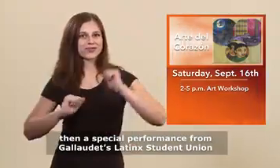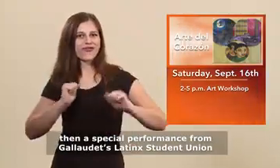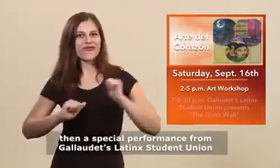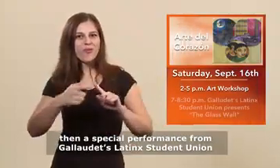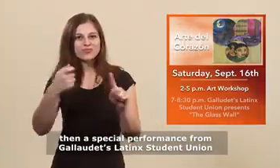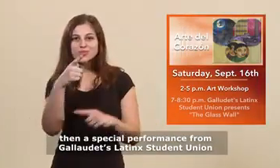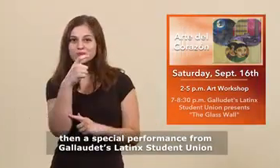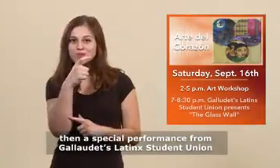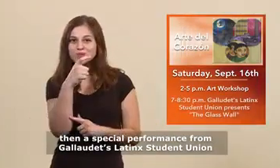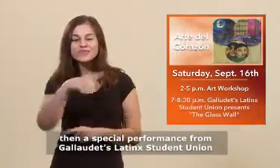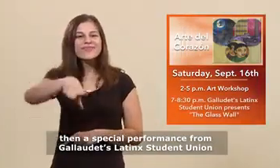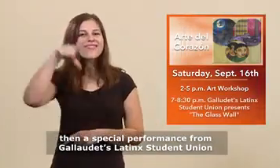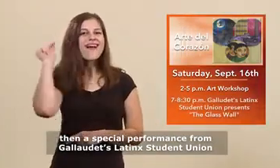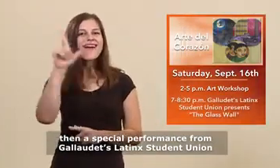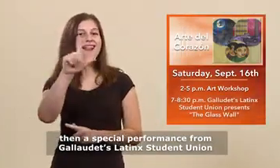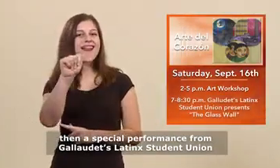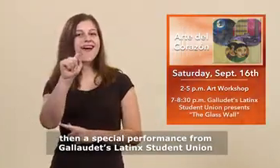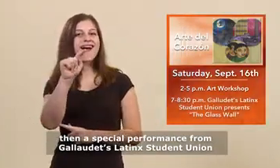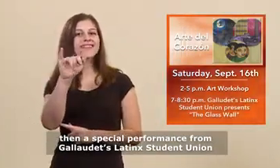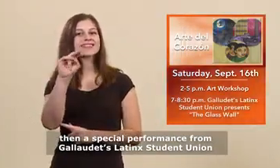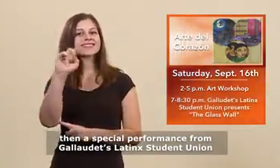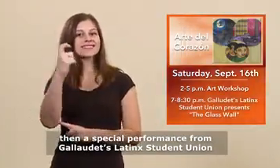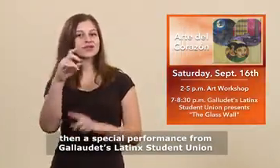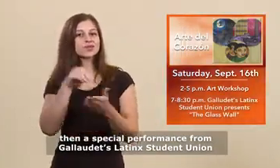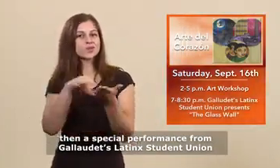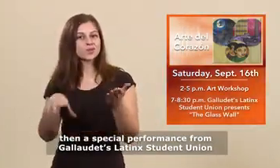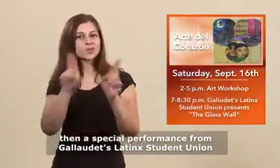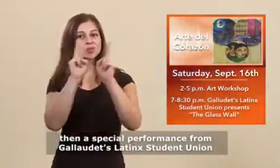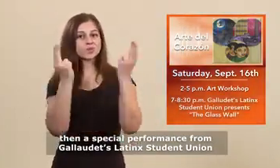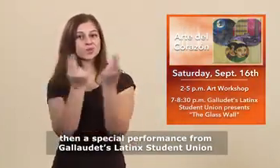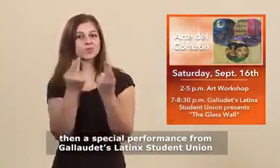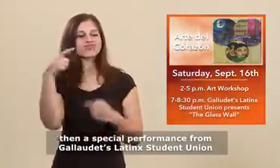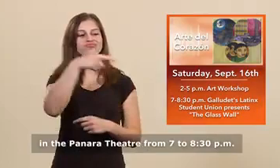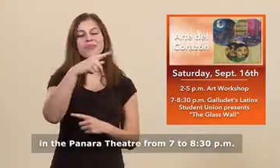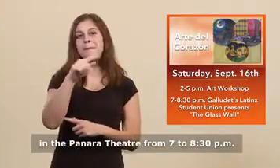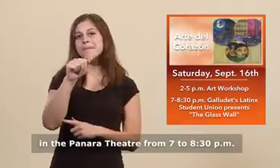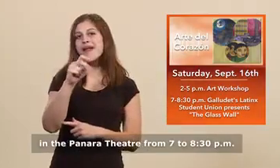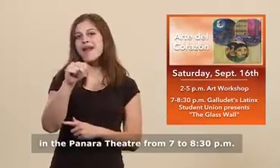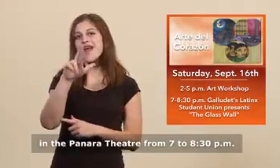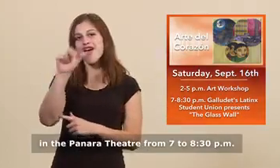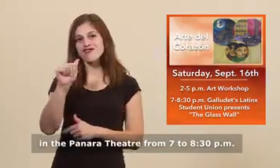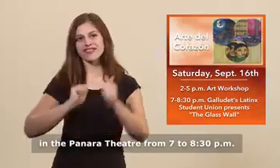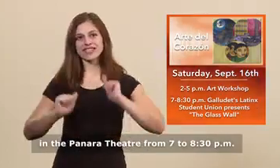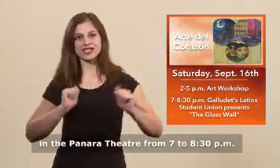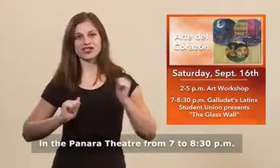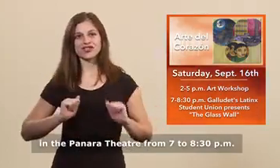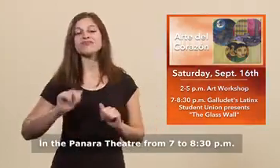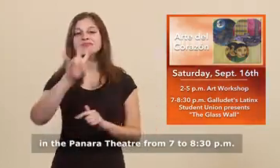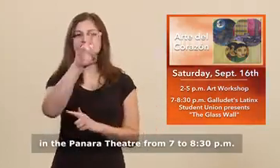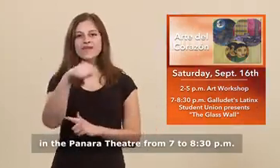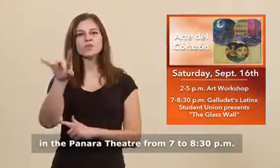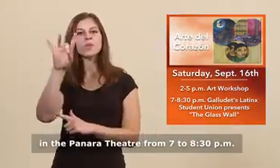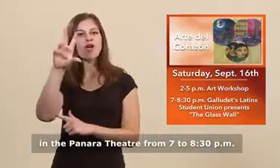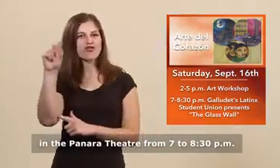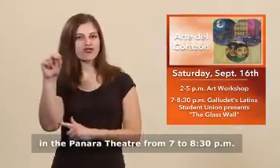a special performance from Gallaudet's Latinx Student Union in the Panera Theater from 7 to 8:30